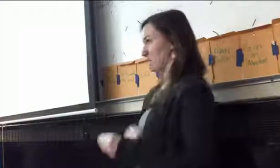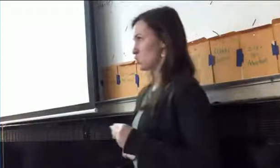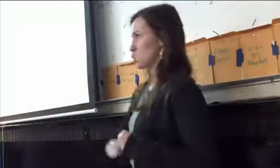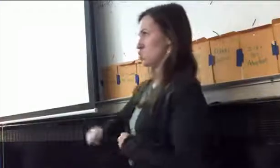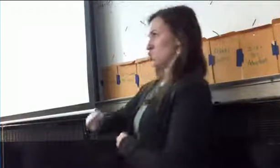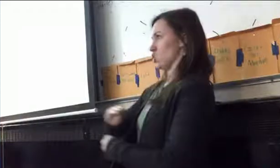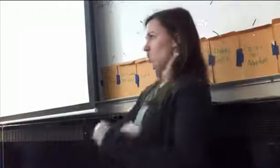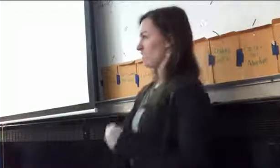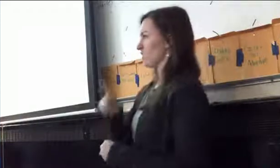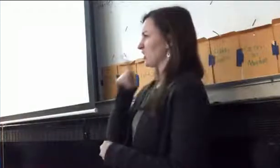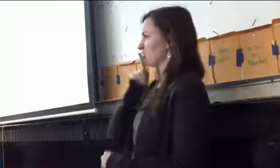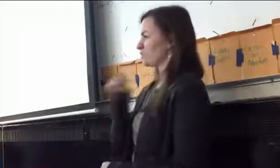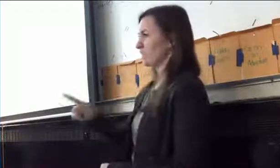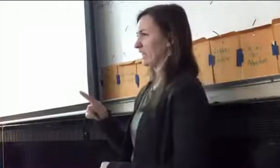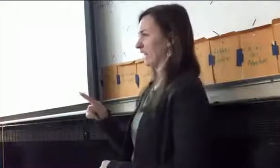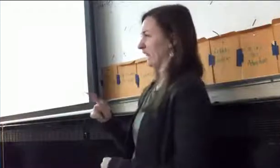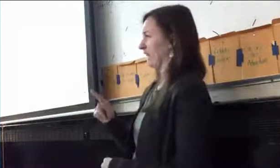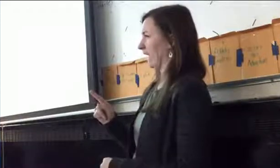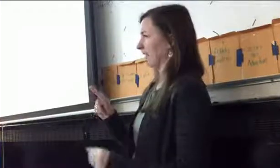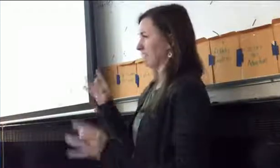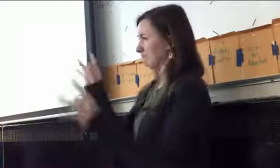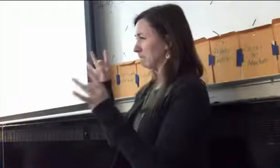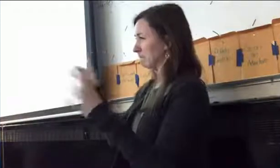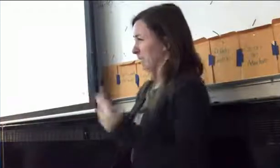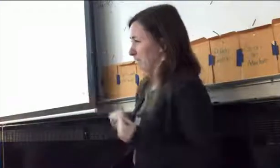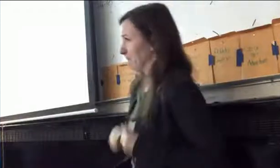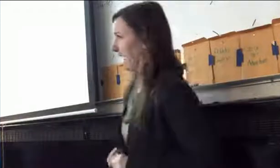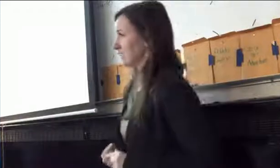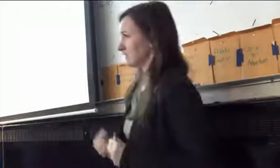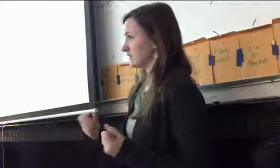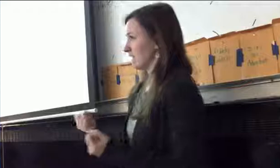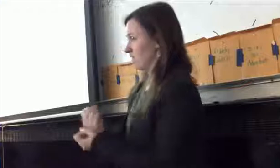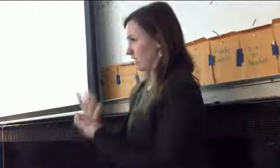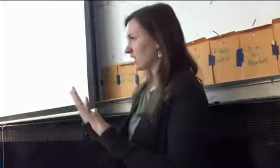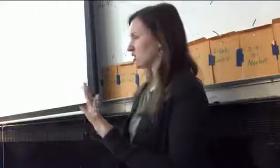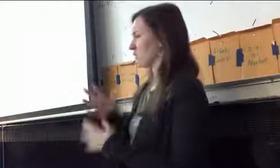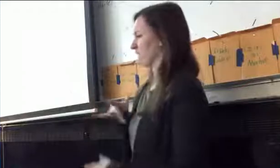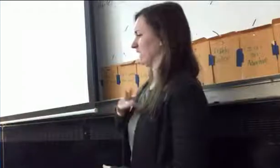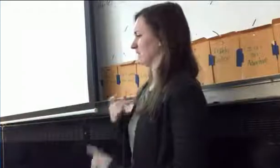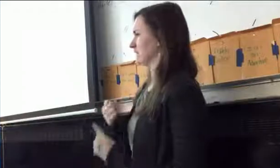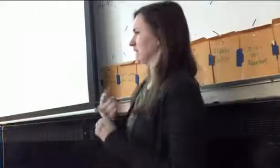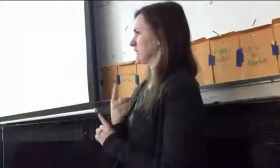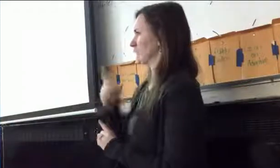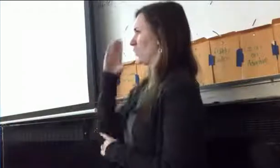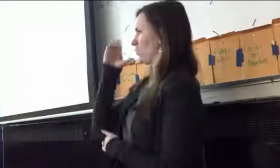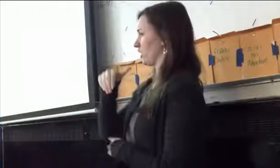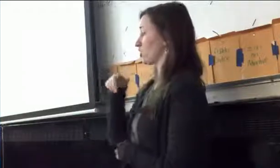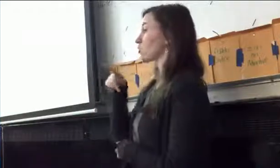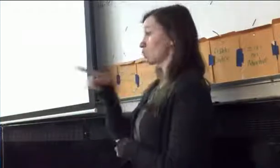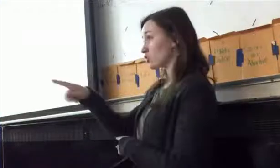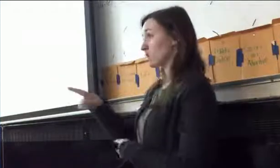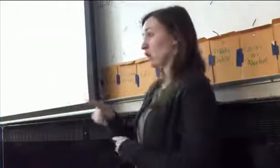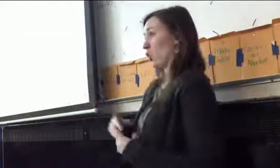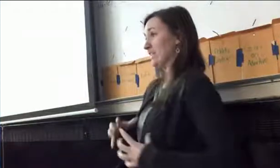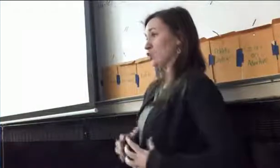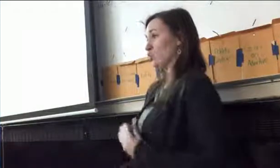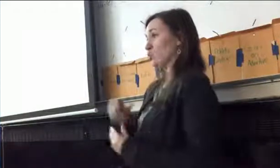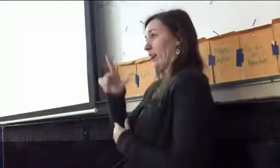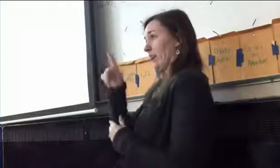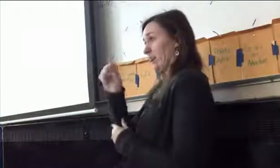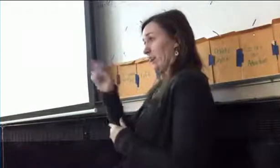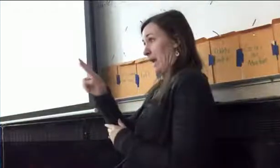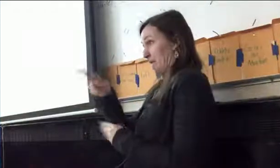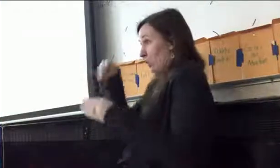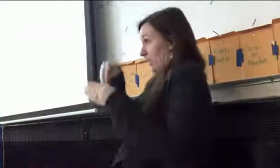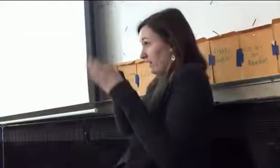There's like these sharp stabbing pains and things like that. And so she goes into labor in the whole house. And she goes to give